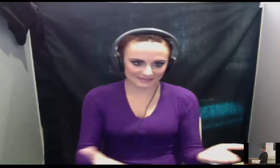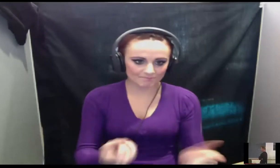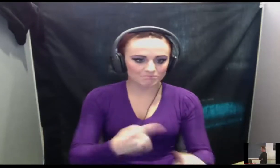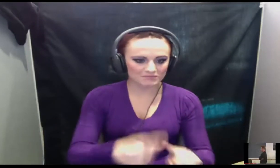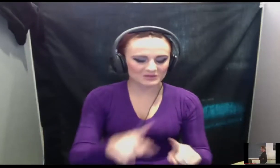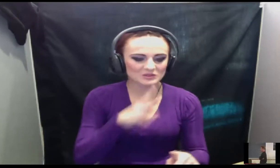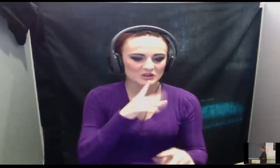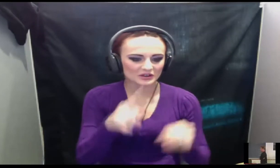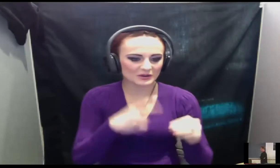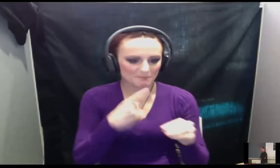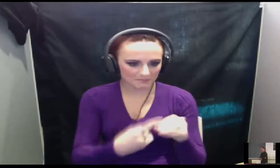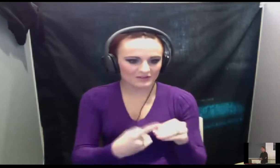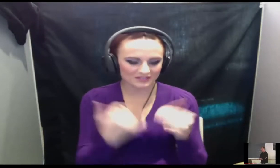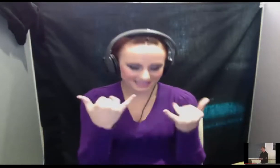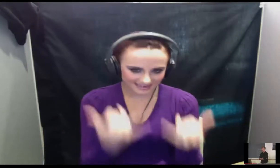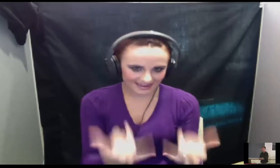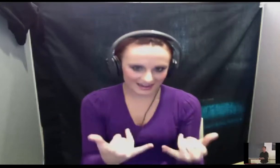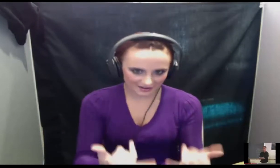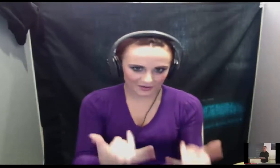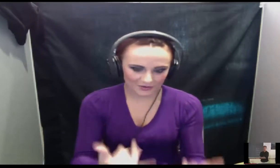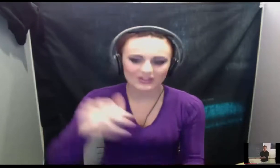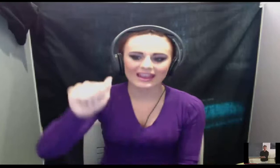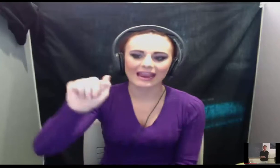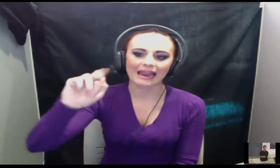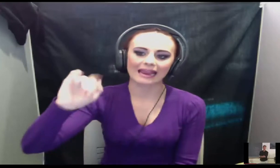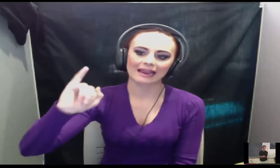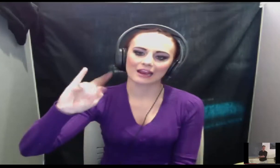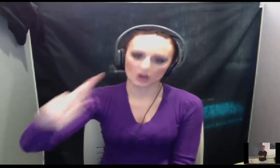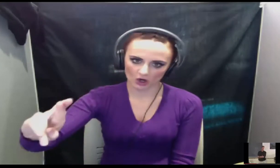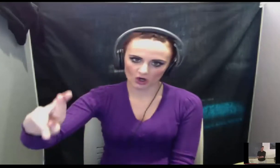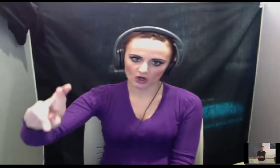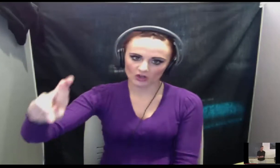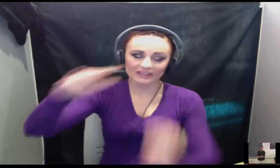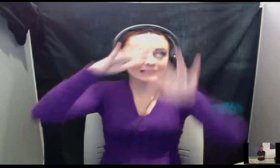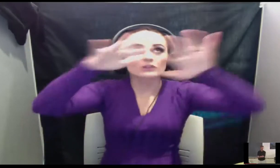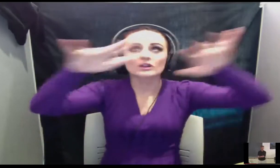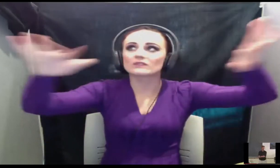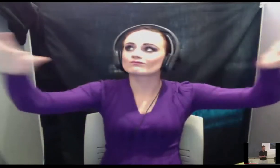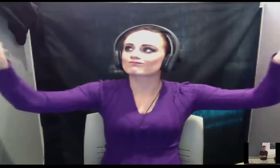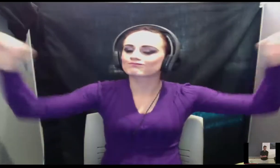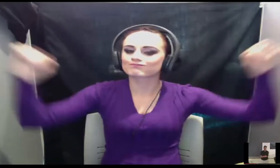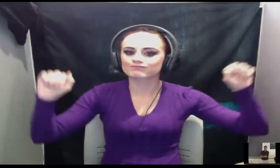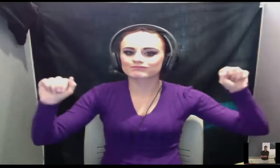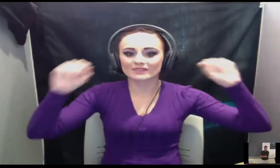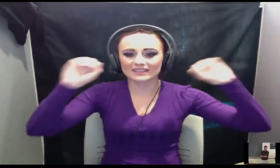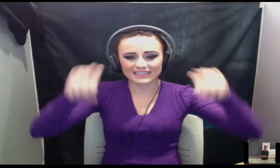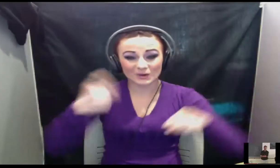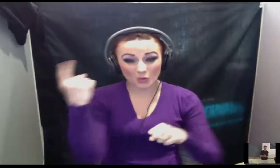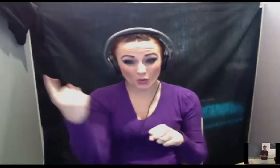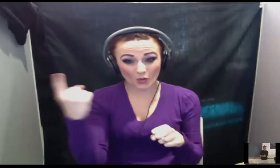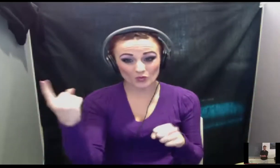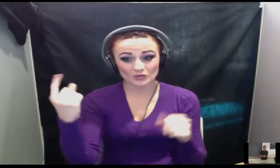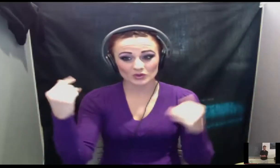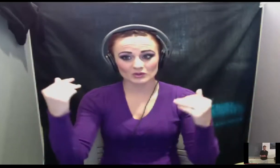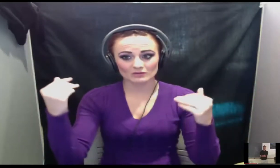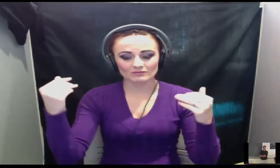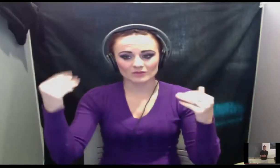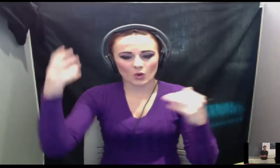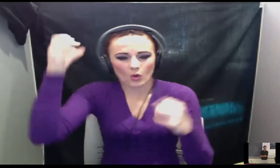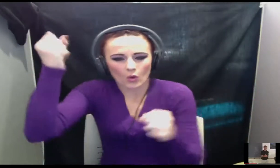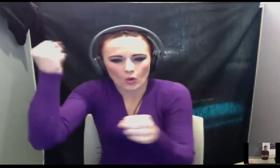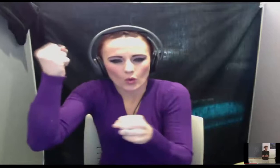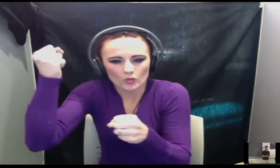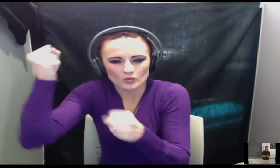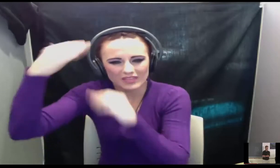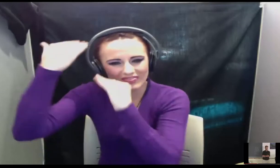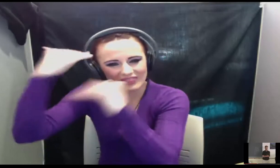atmosphere will only hold a certain amount of water vapor. When it reaches the